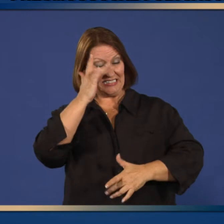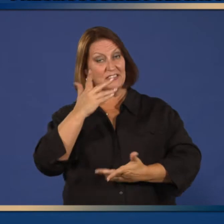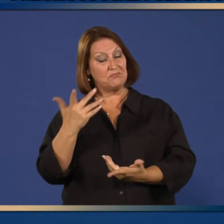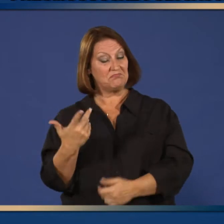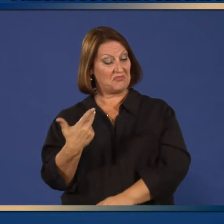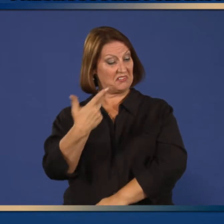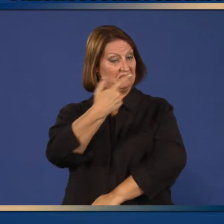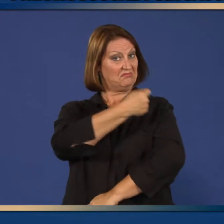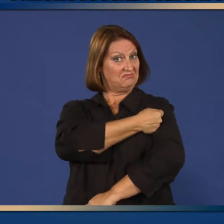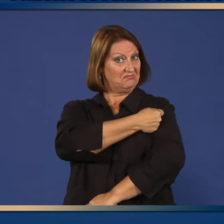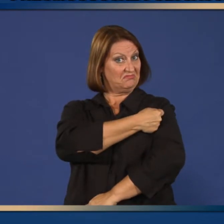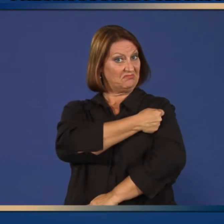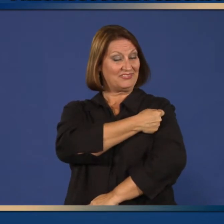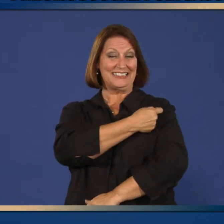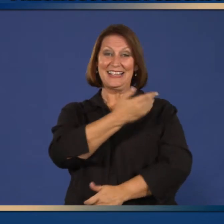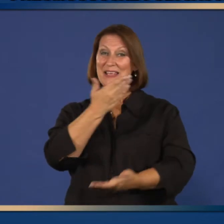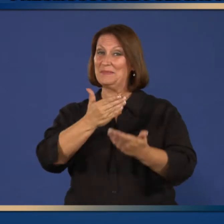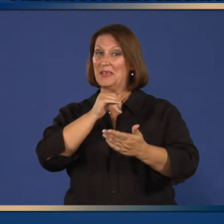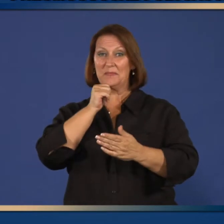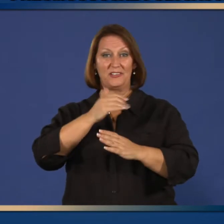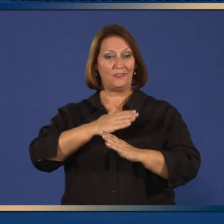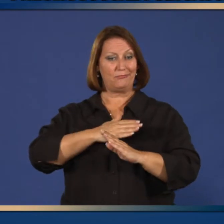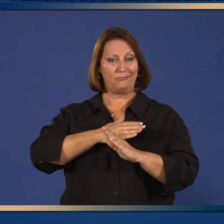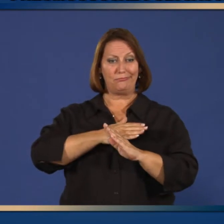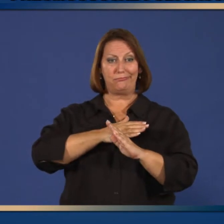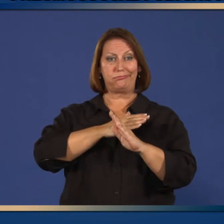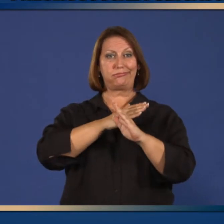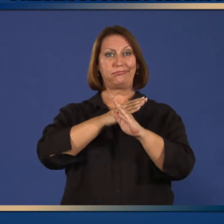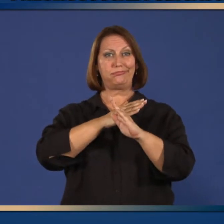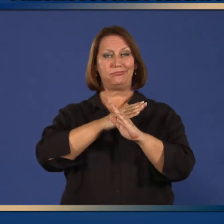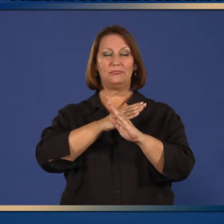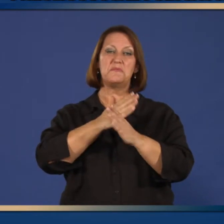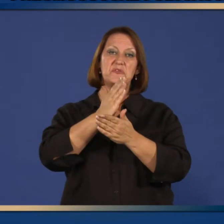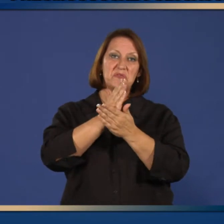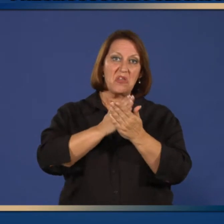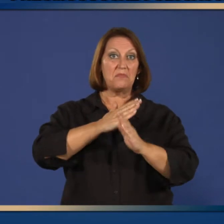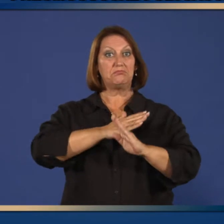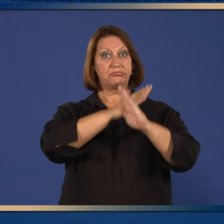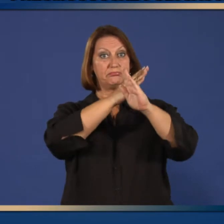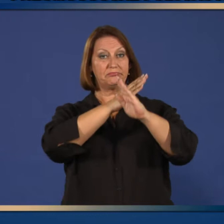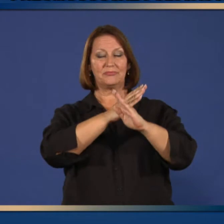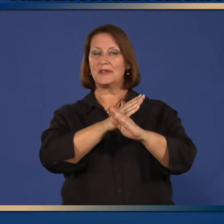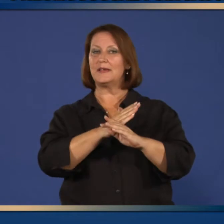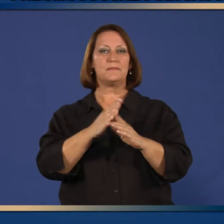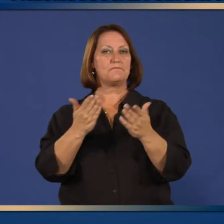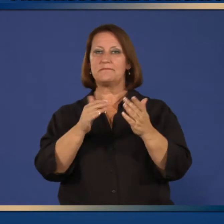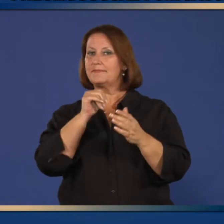illnesses might not respond as well or at all.